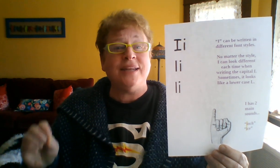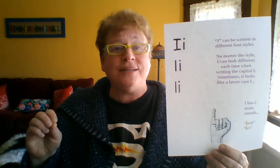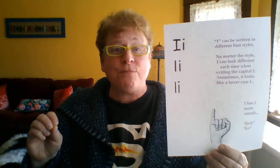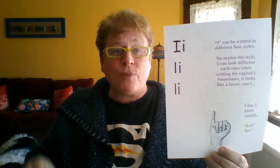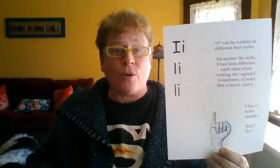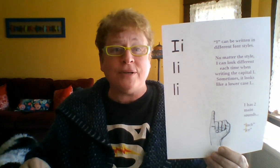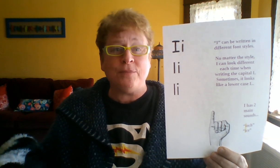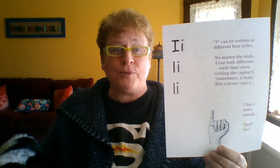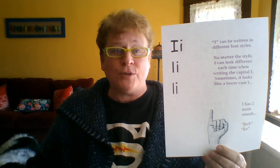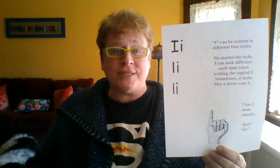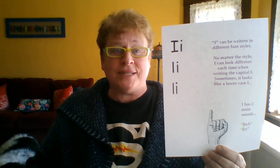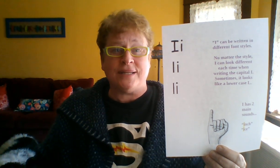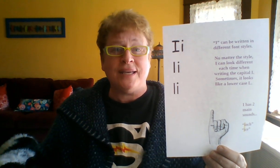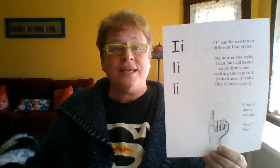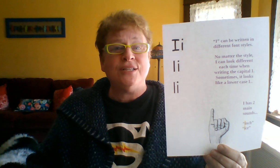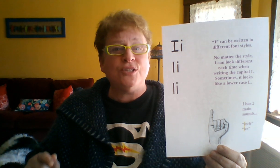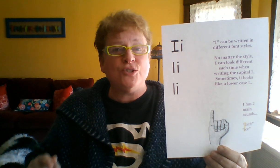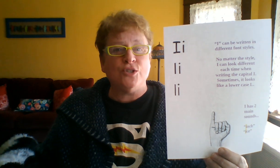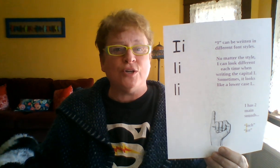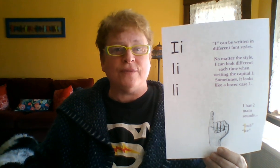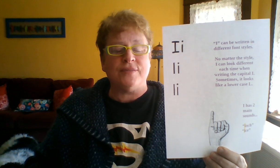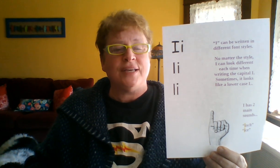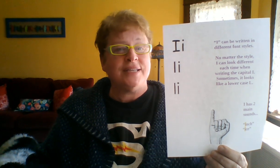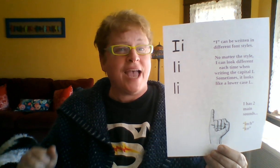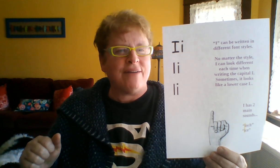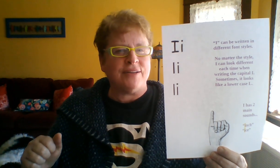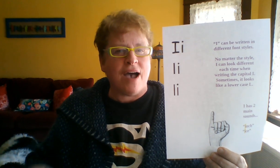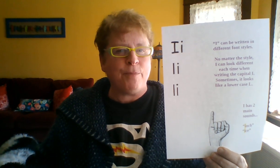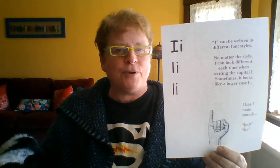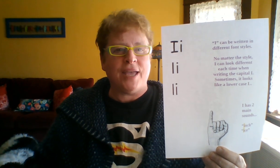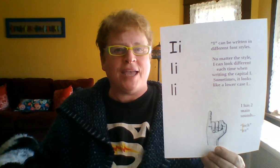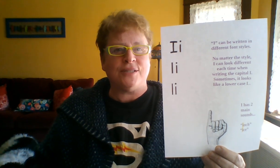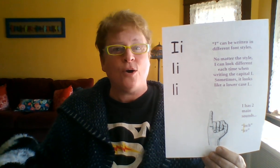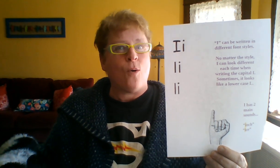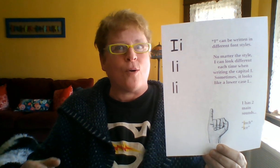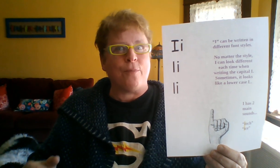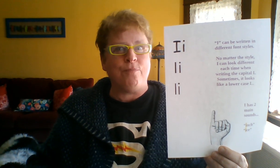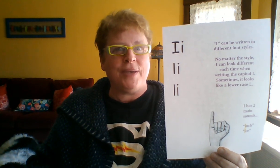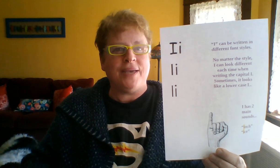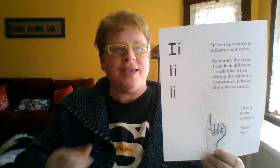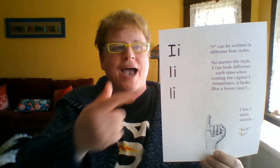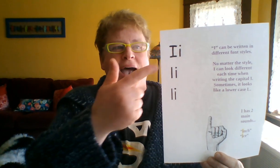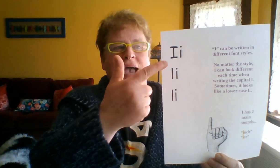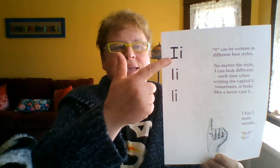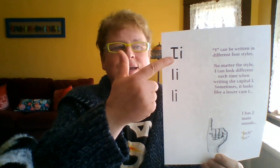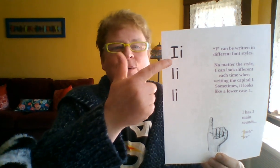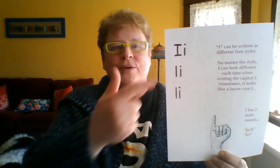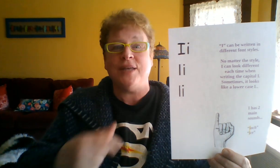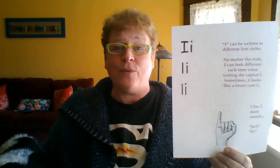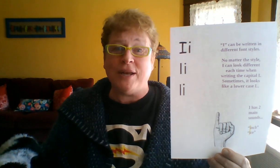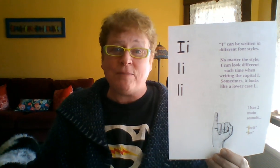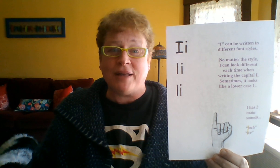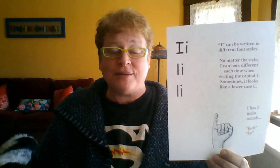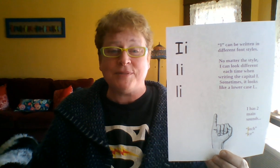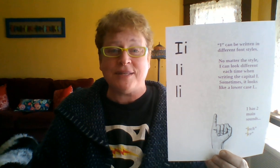an important person deserves to have an uppercase or big I when they write about